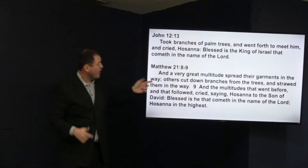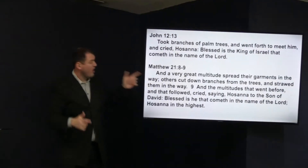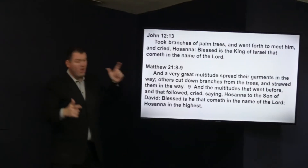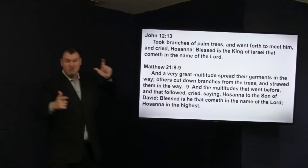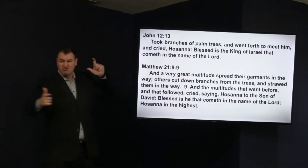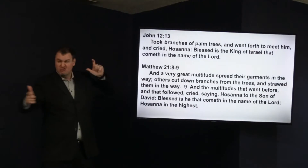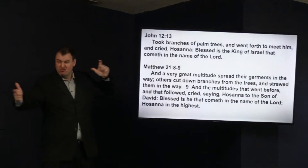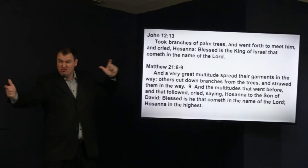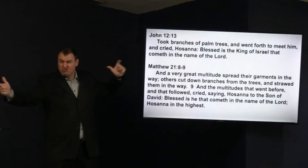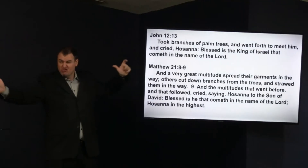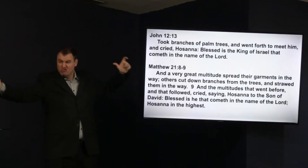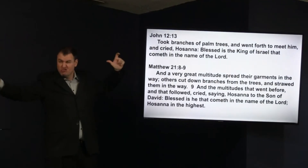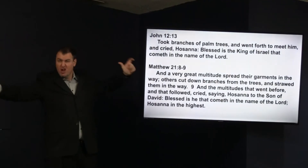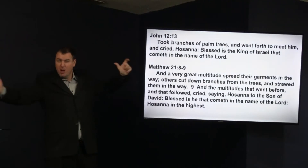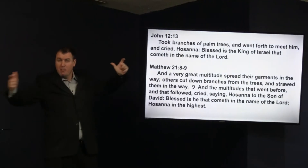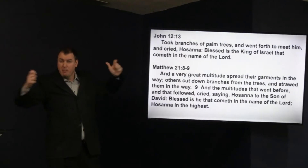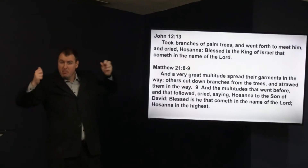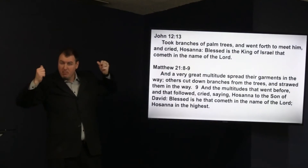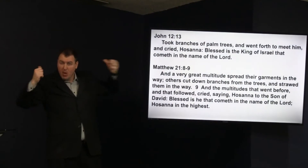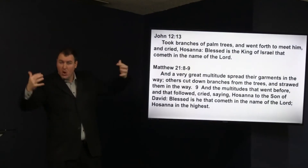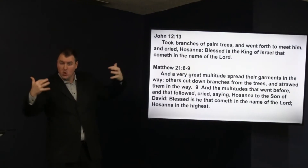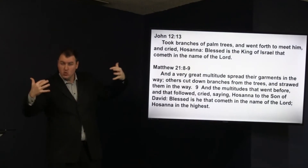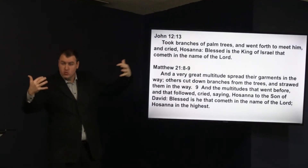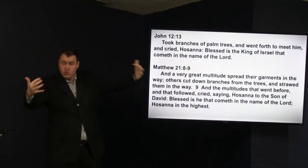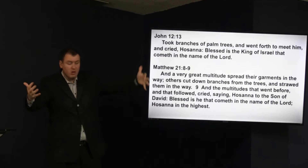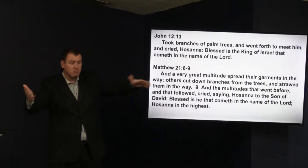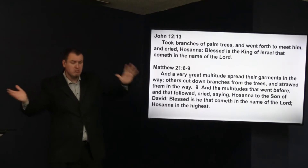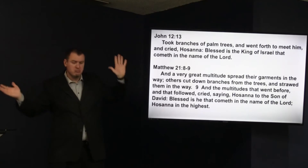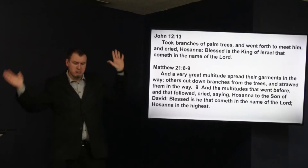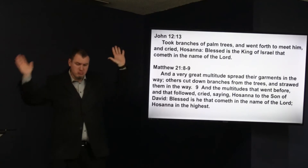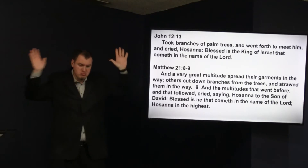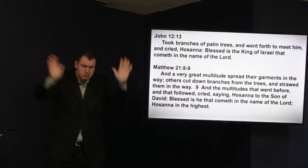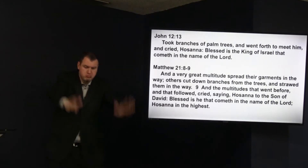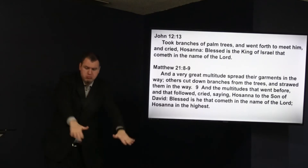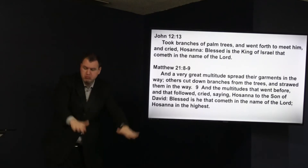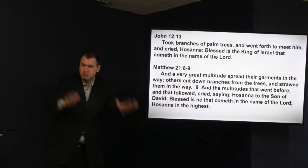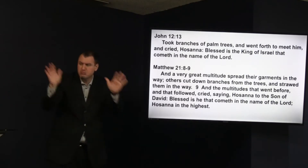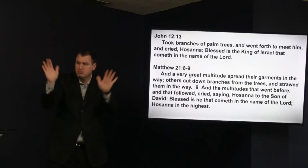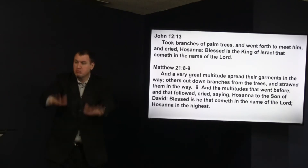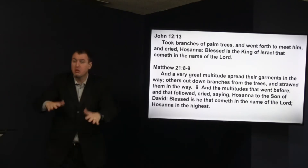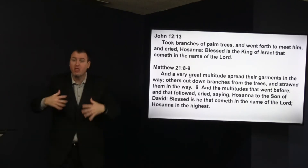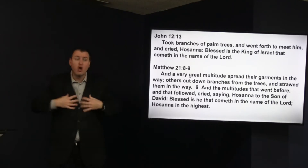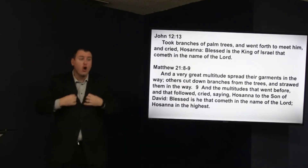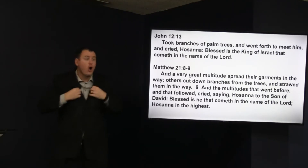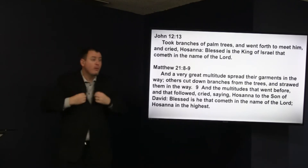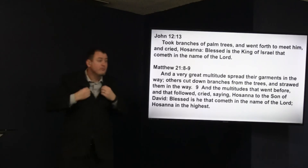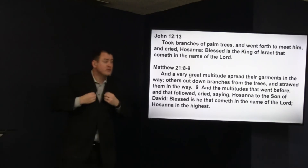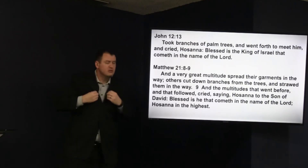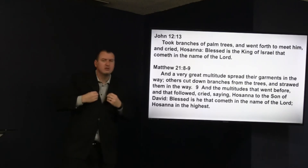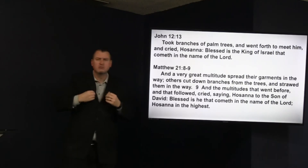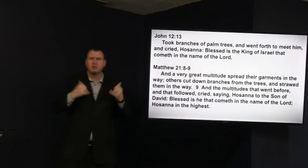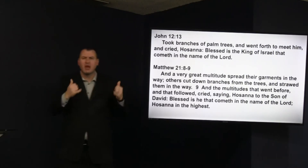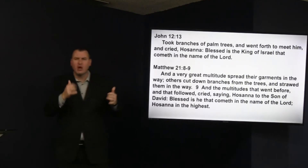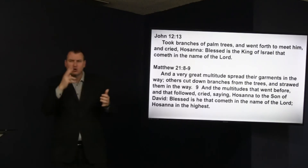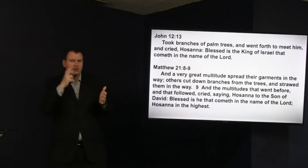Look here how John and Matthew compare. Here it says a very great